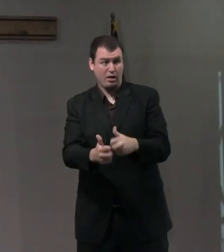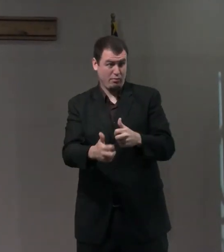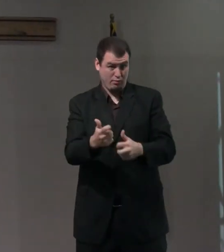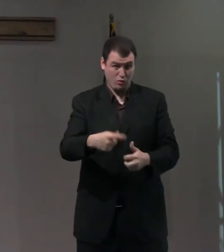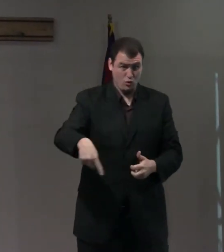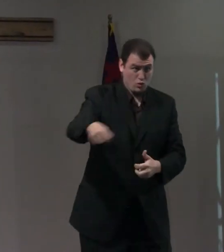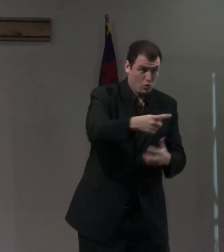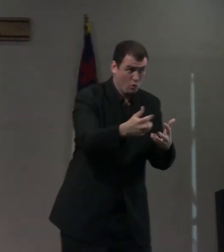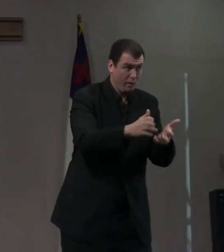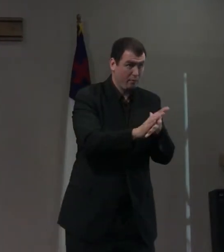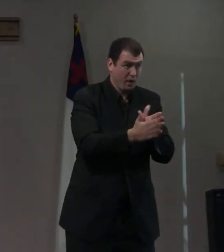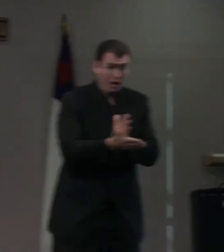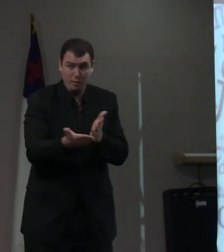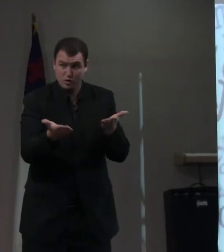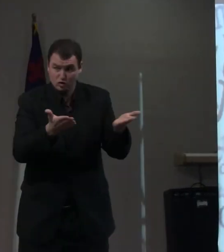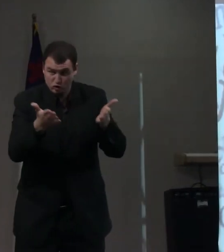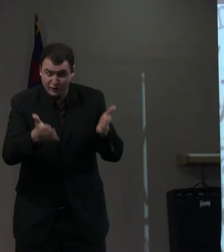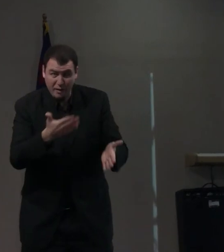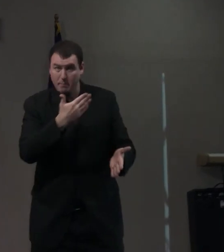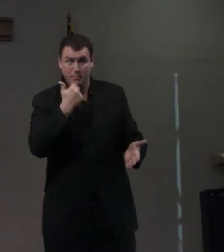made everything work together.